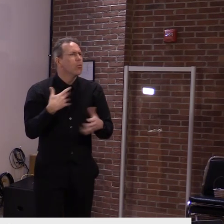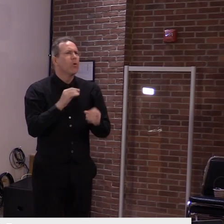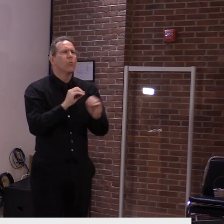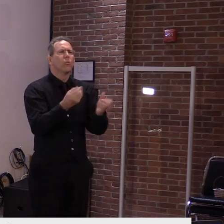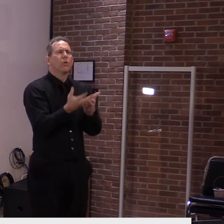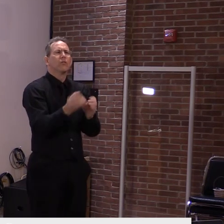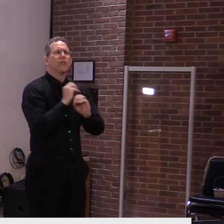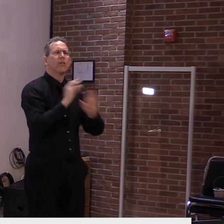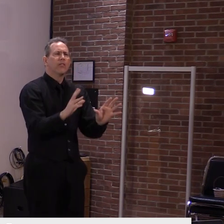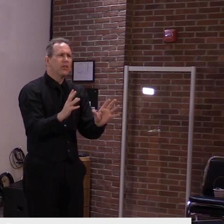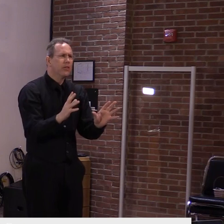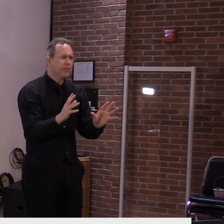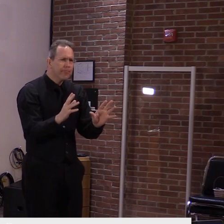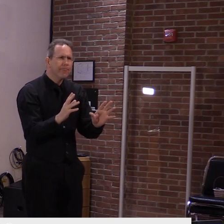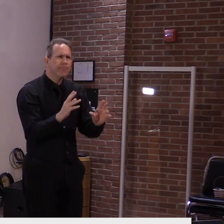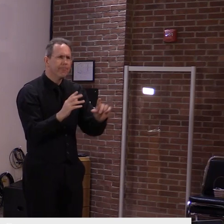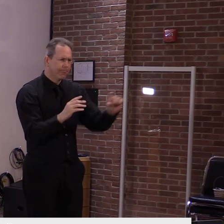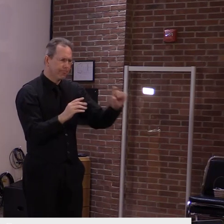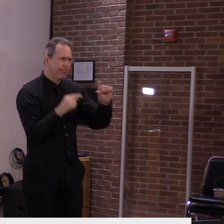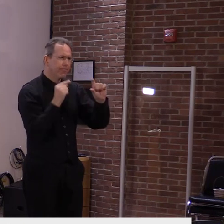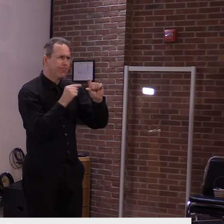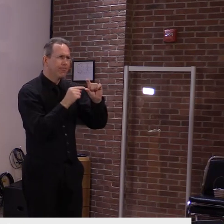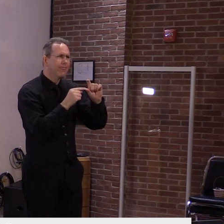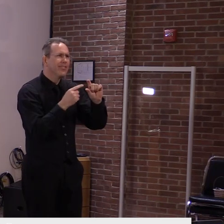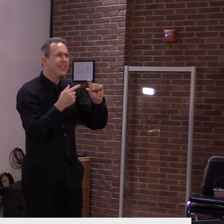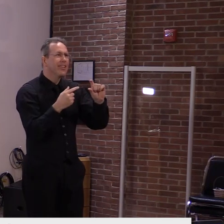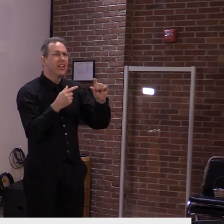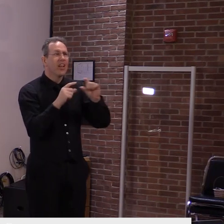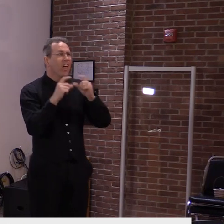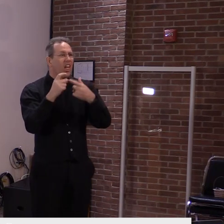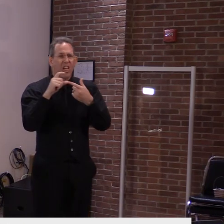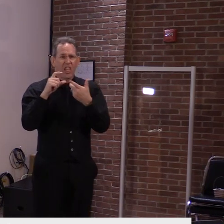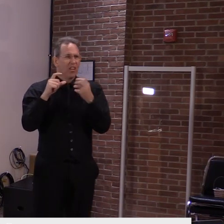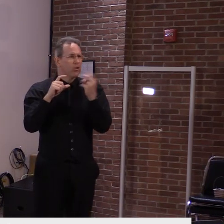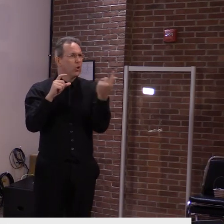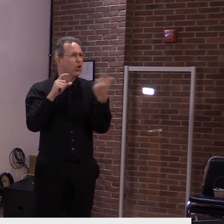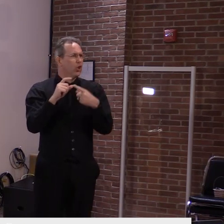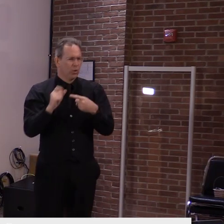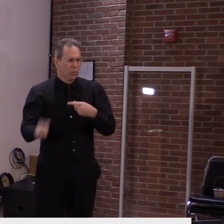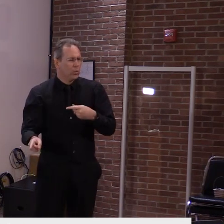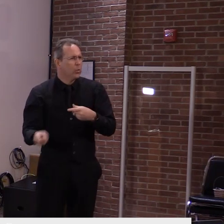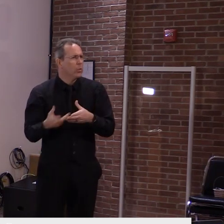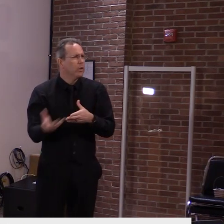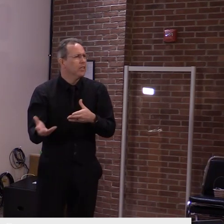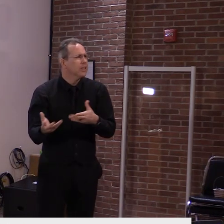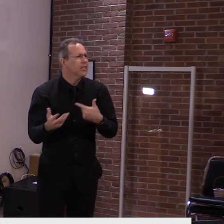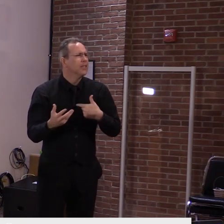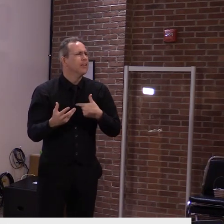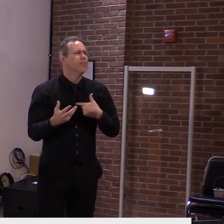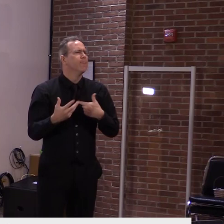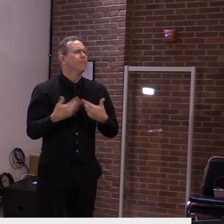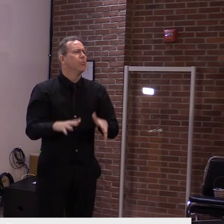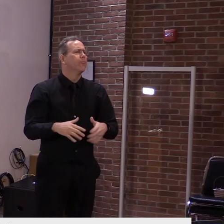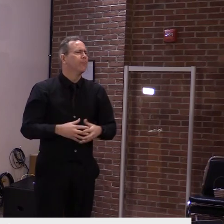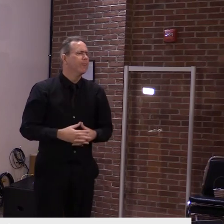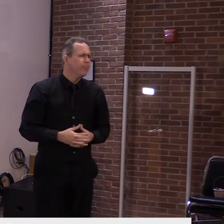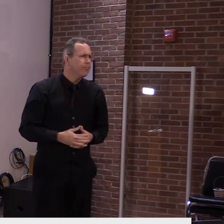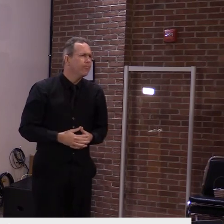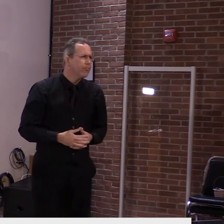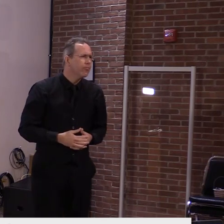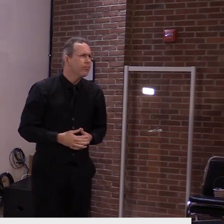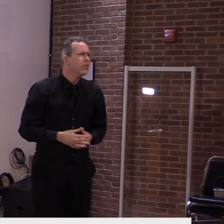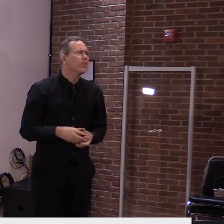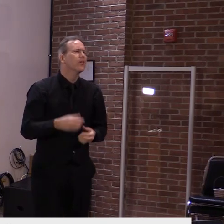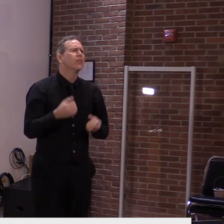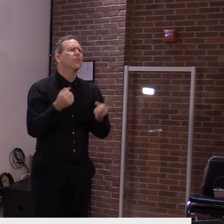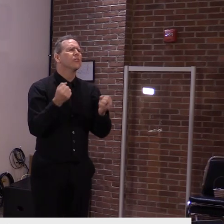not viable, for one, and I think a few were dropped, if I remember. And as you know, there's multiple doses in